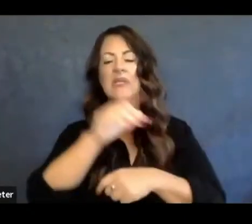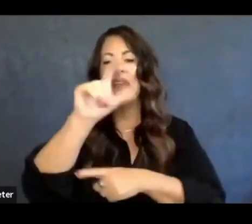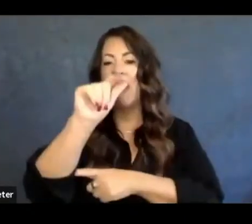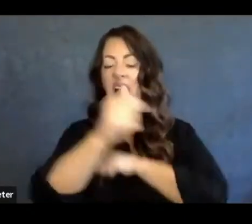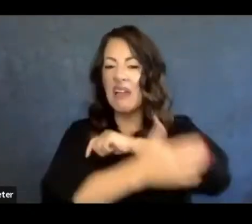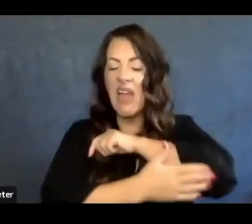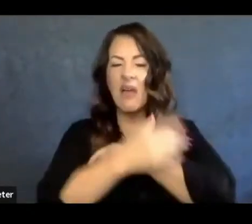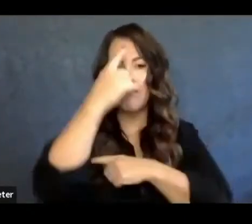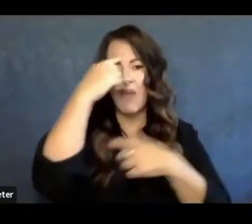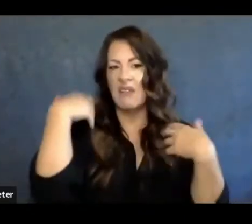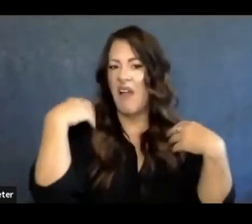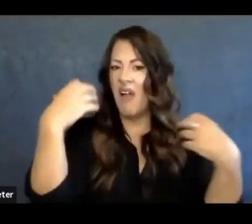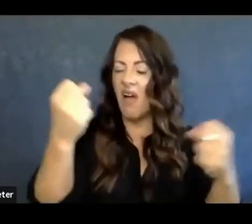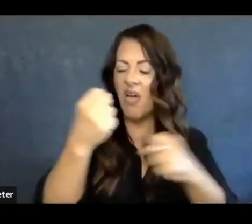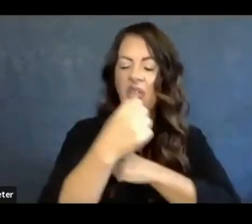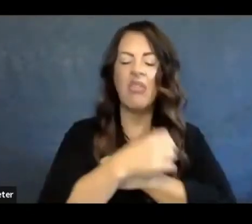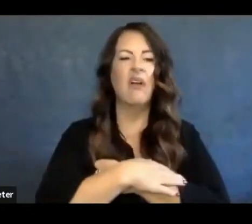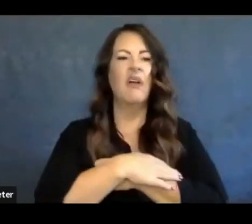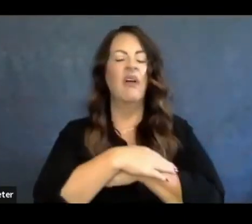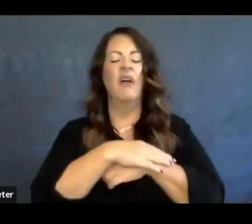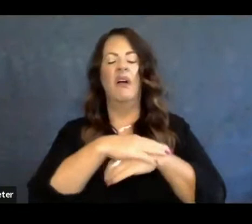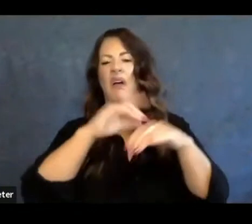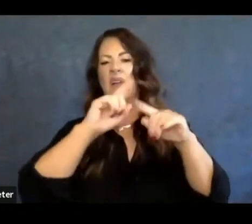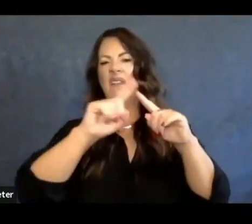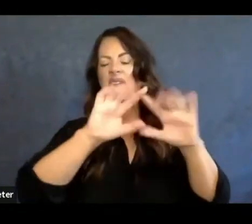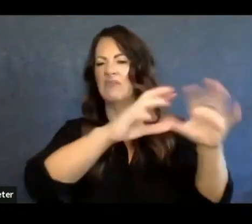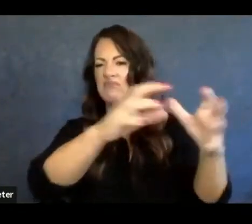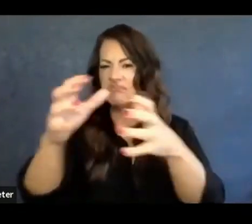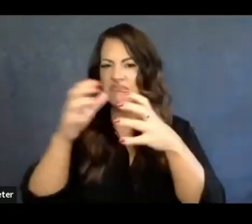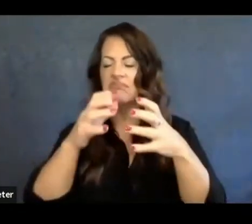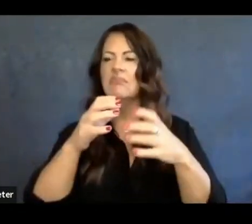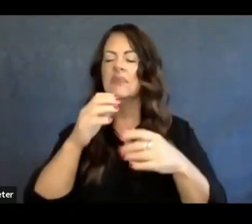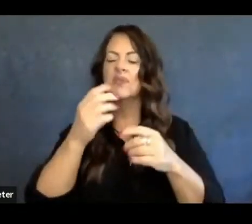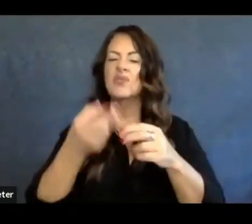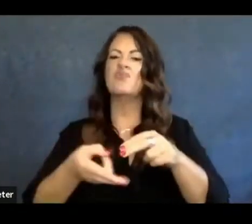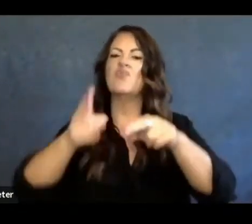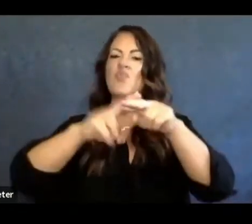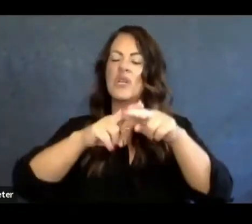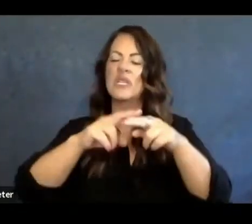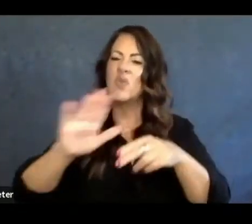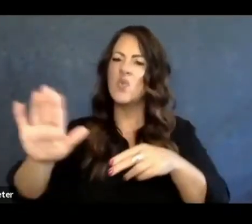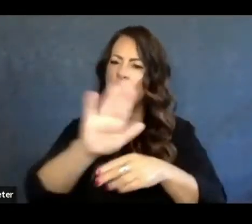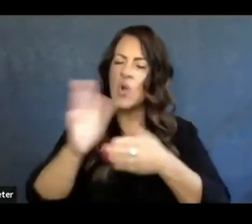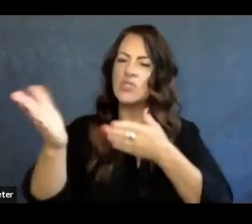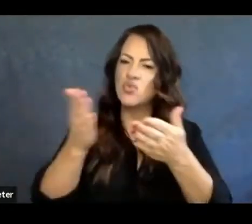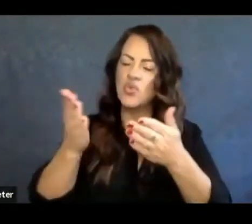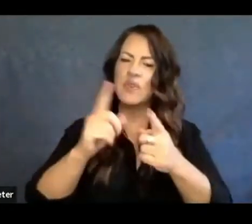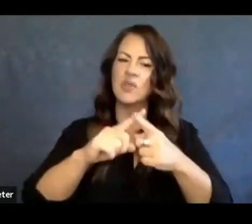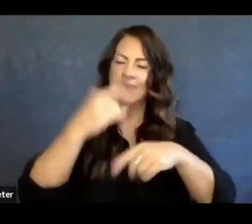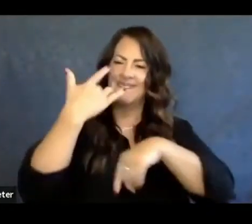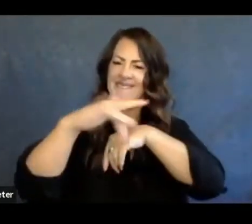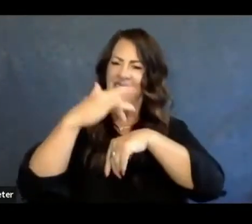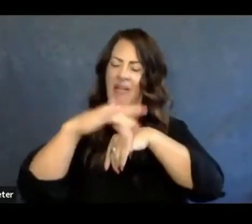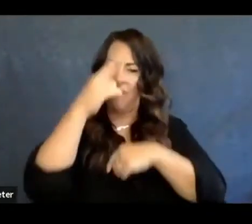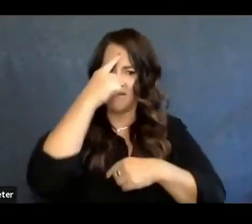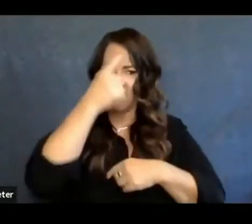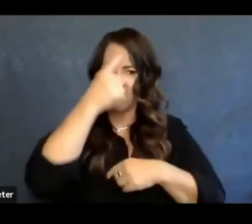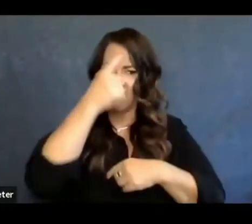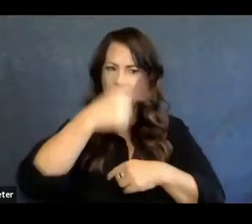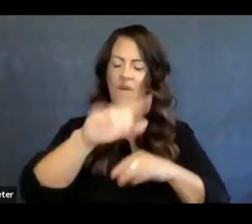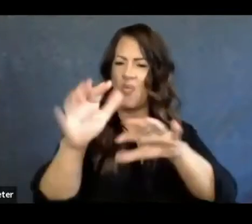the entire county family is working hard with local partners to increase the availability of those services and to ensure